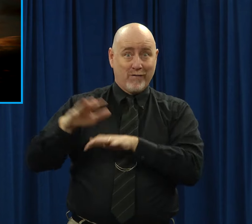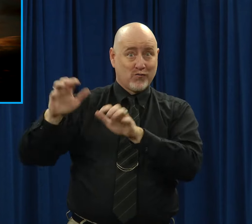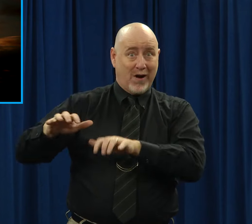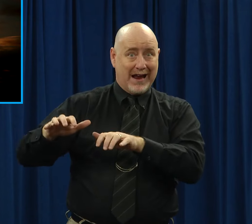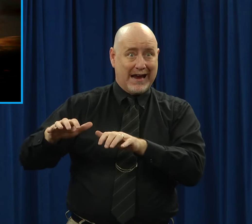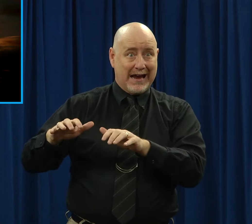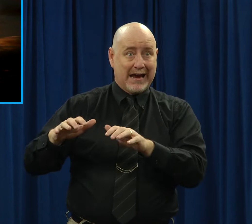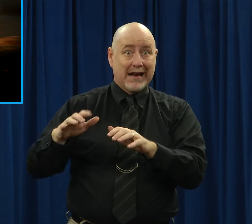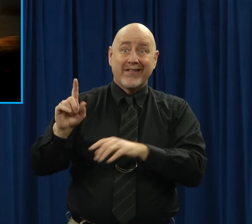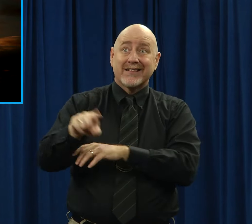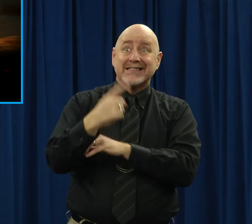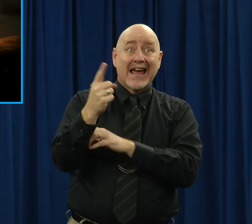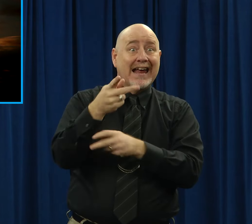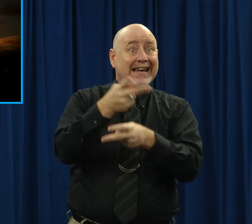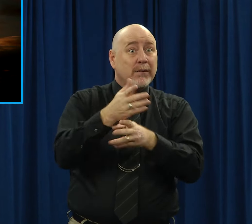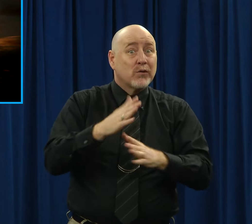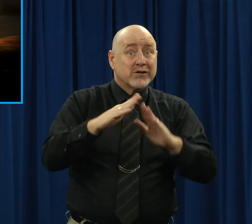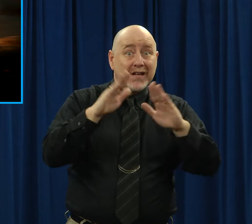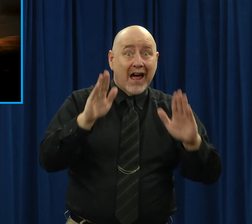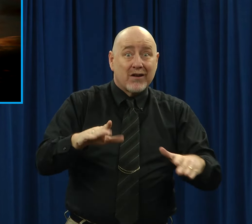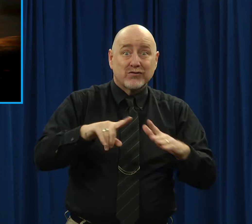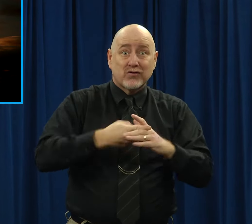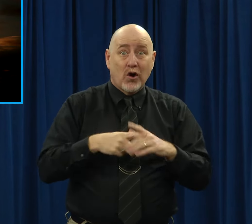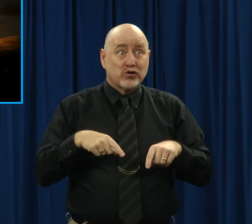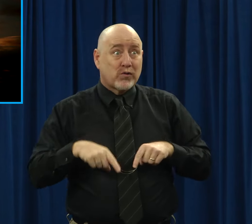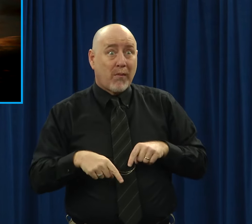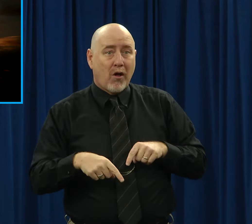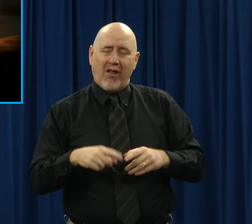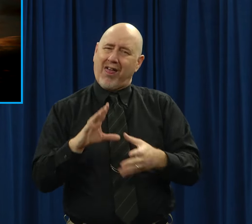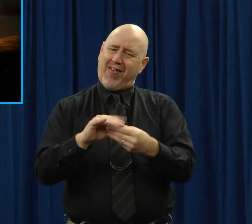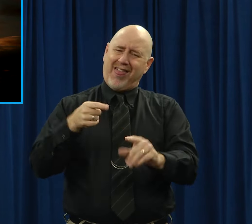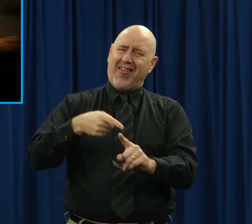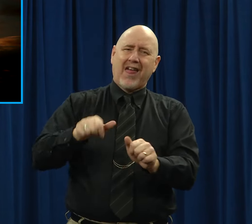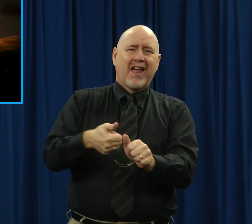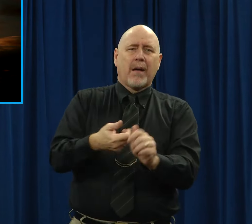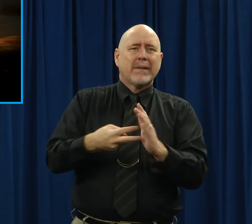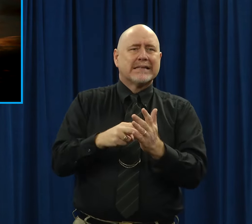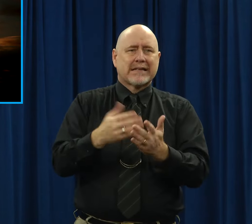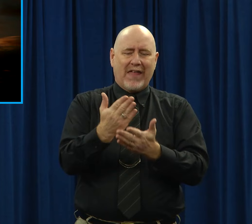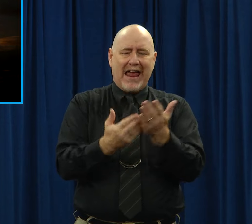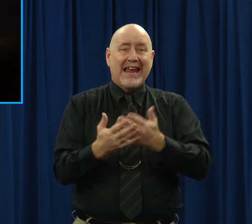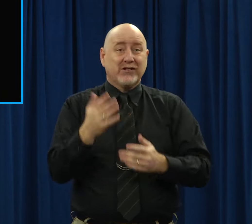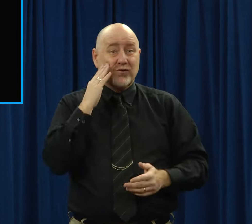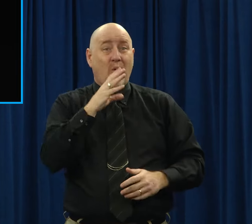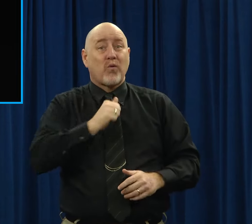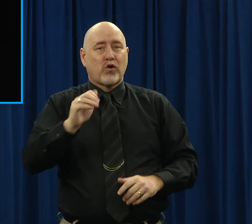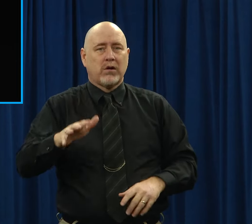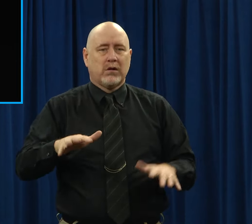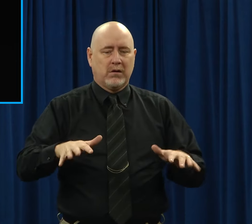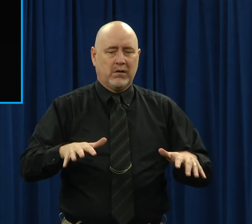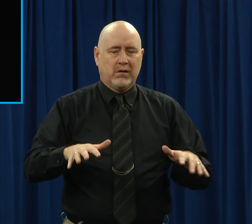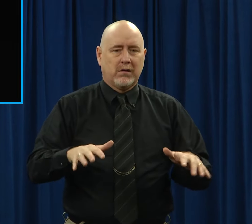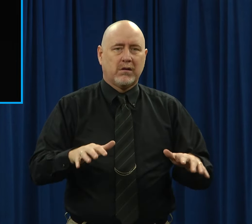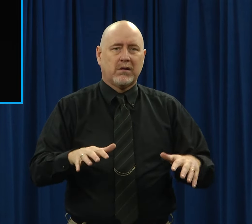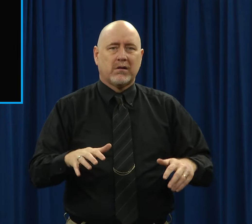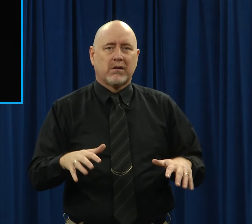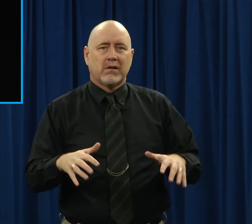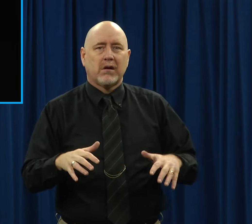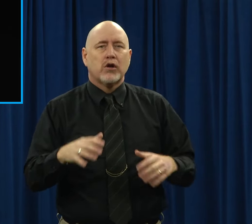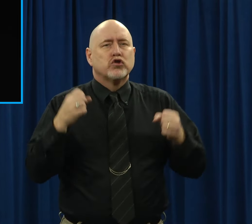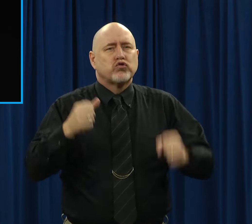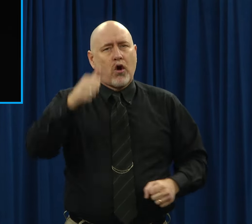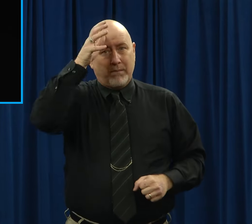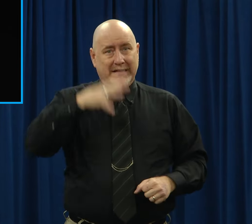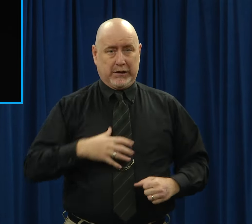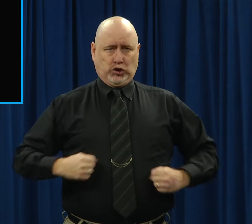not return after the rain. In the day when the keepers of the house begin to tremble. He's talking about the hands. They begin to shake. And the